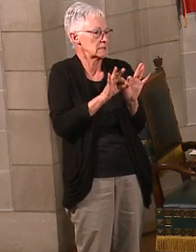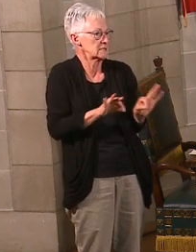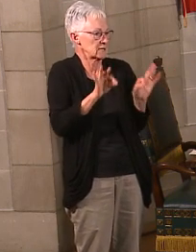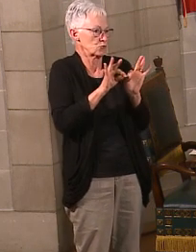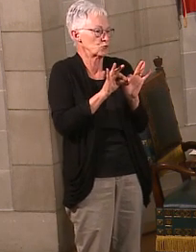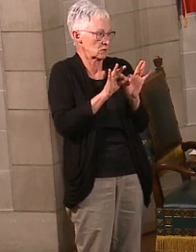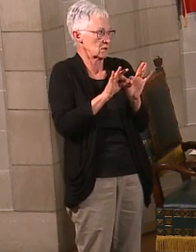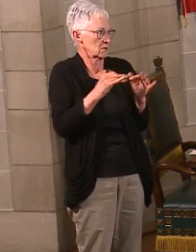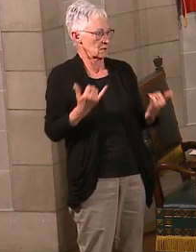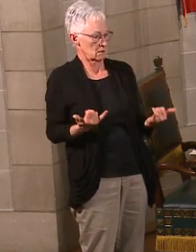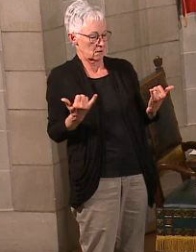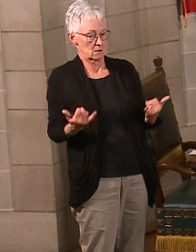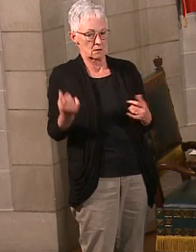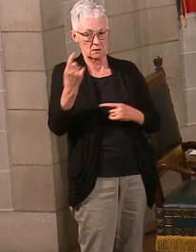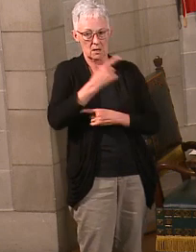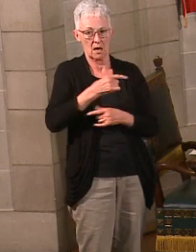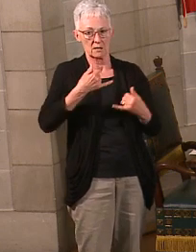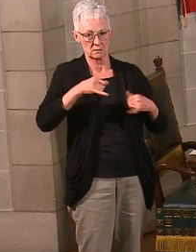probably still have about